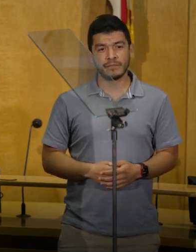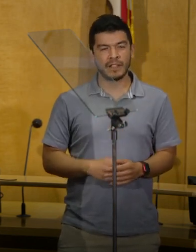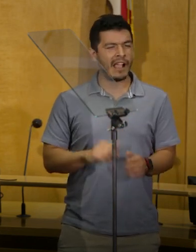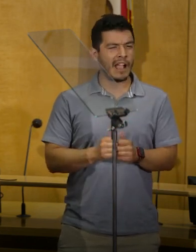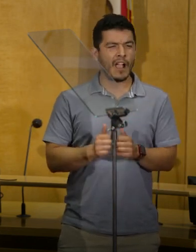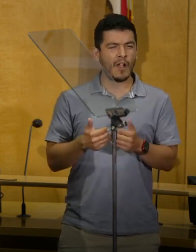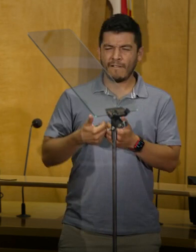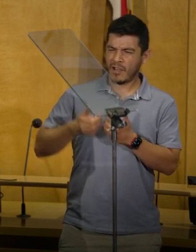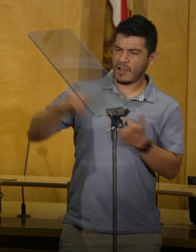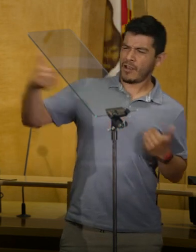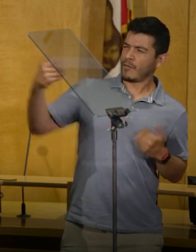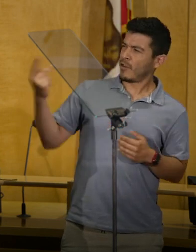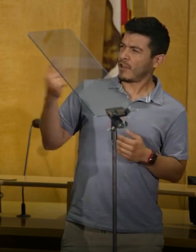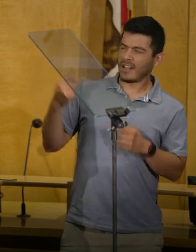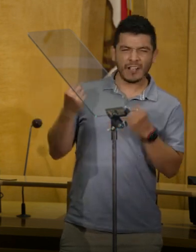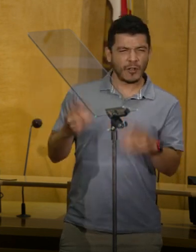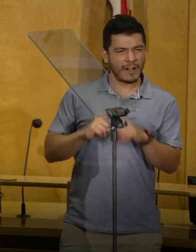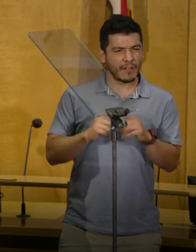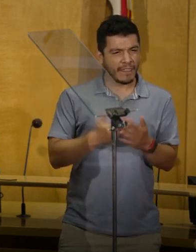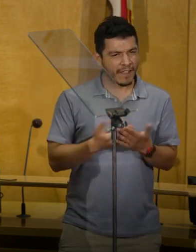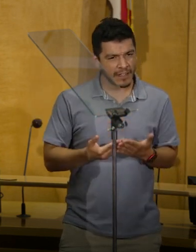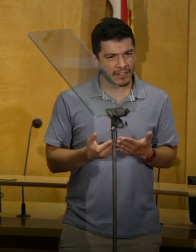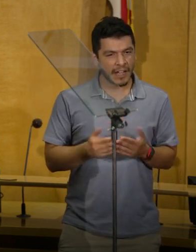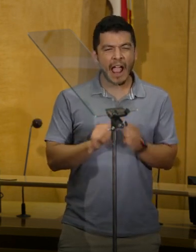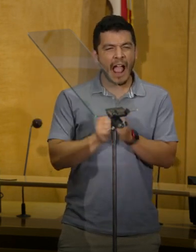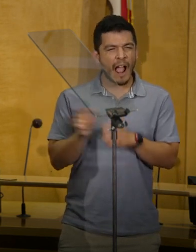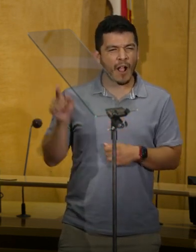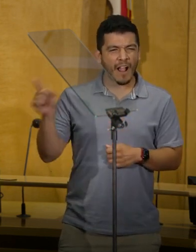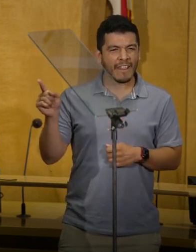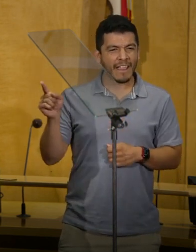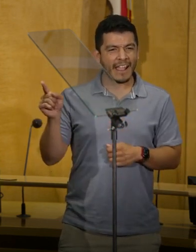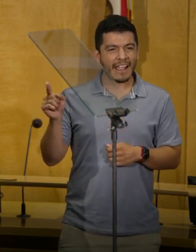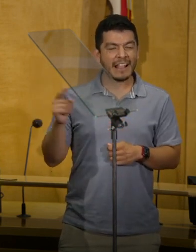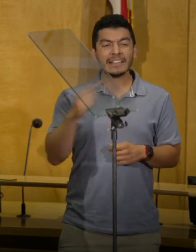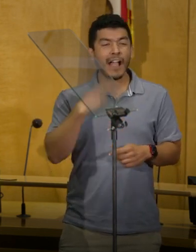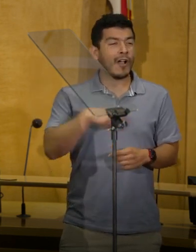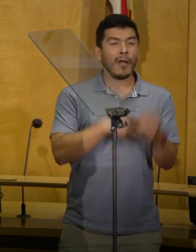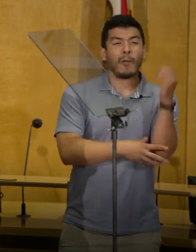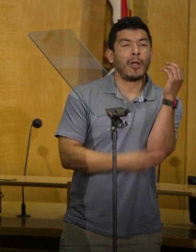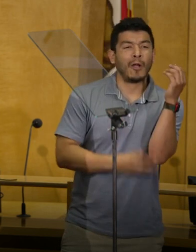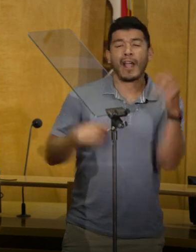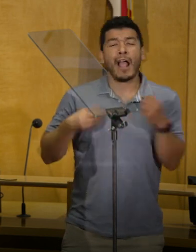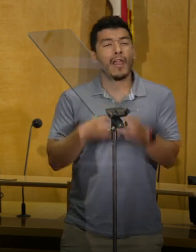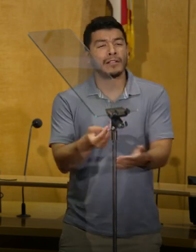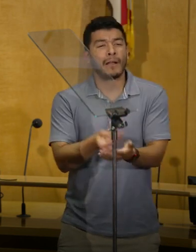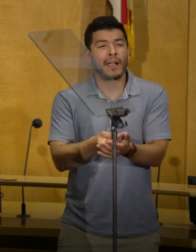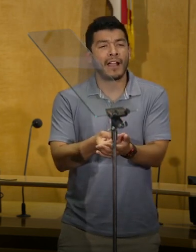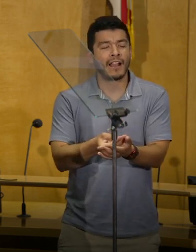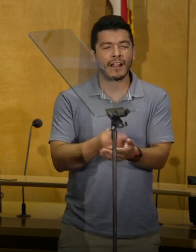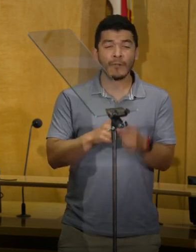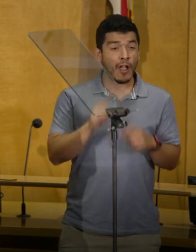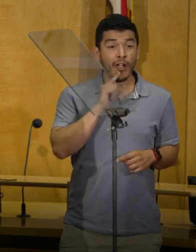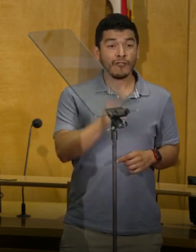How far apart we are on so many things. How they plead poverty, that they're losing money left and